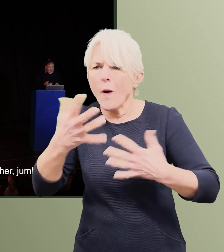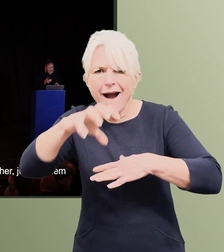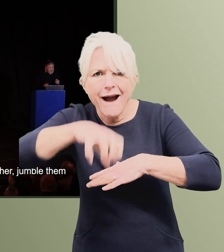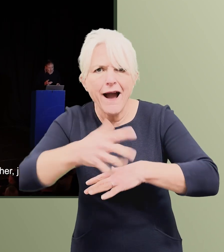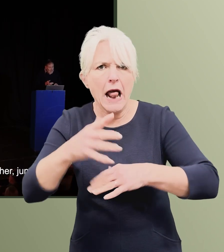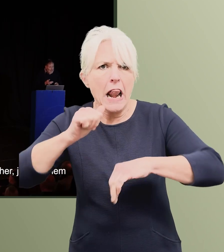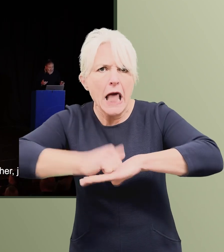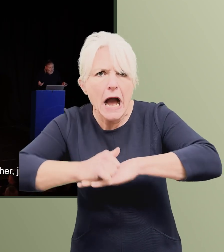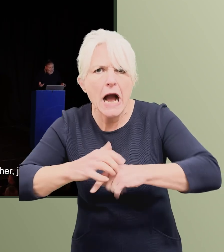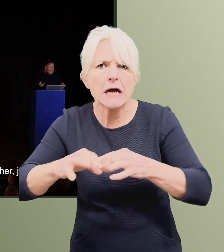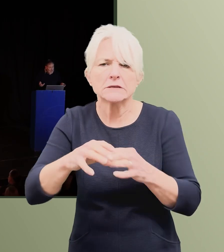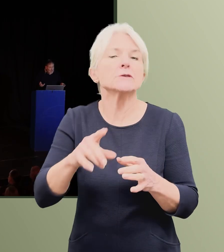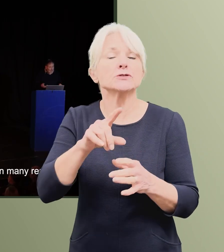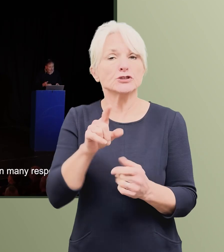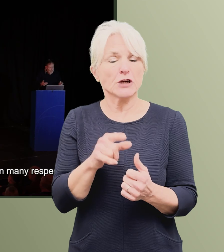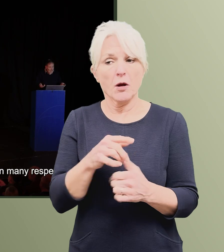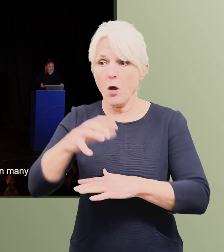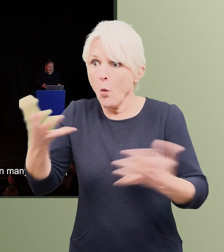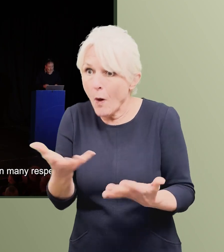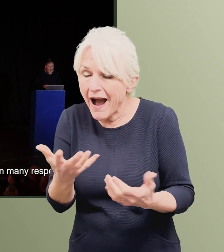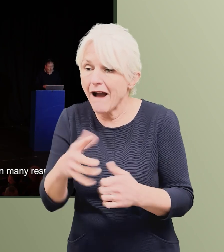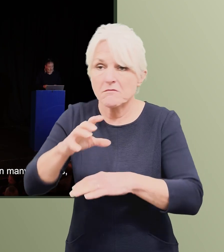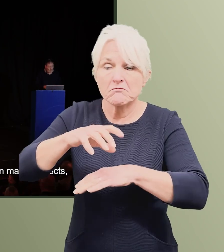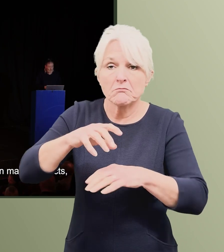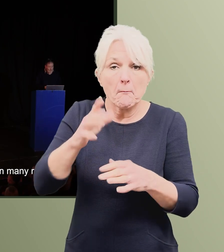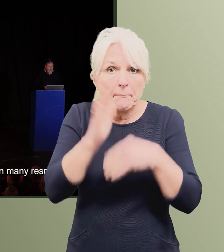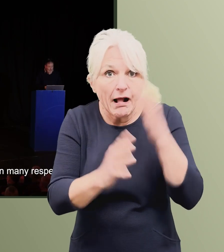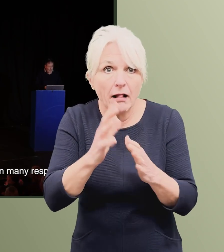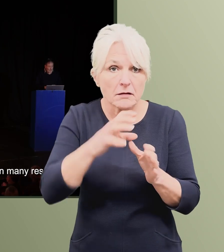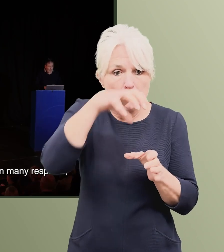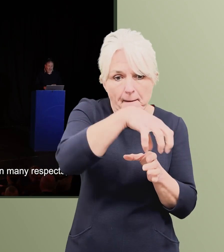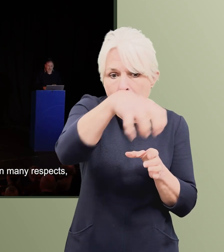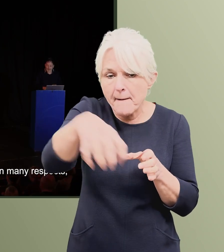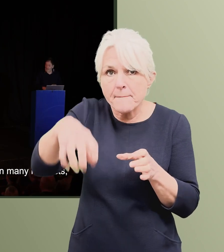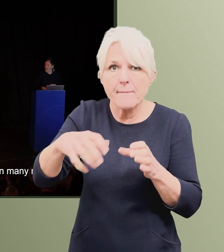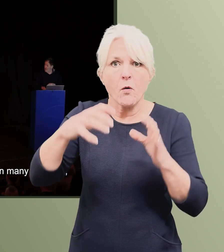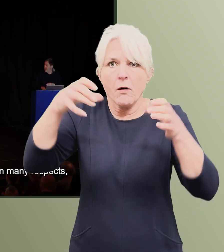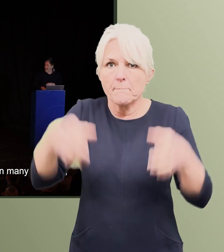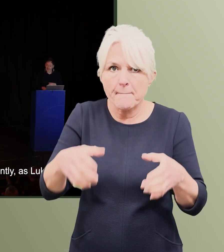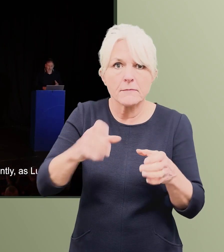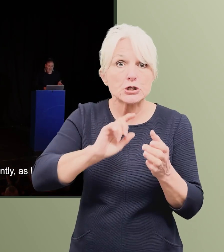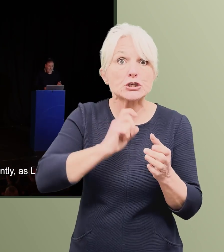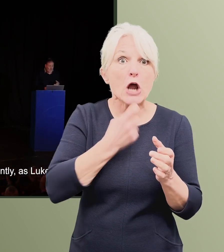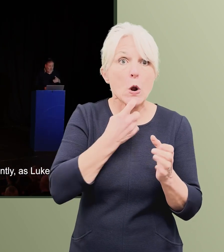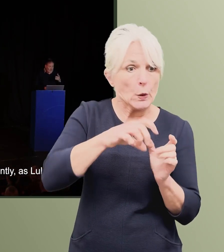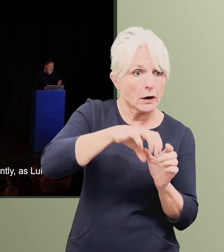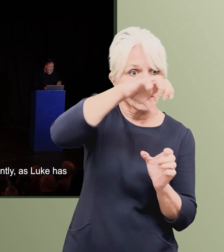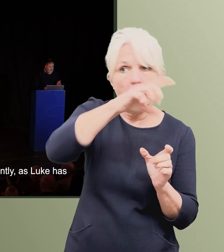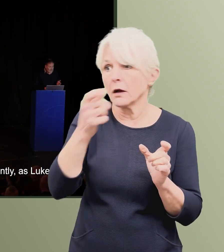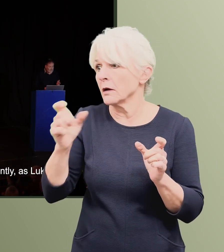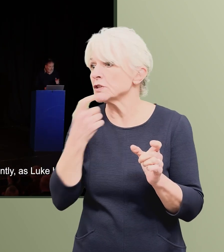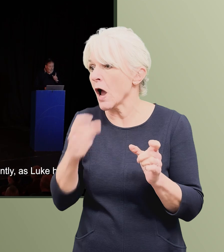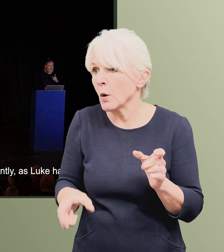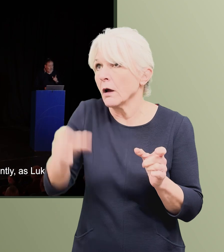together, jumble them up in any way you can, you come out with a chamber monument. And so in many respects, what we're looking at in some respects is